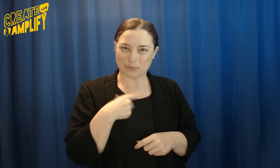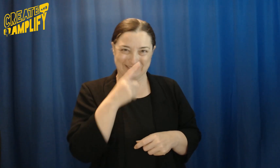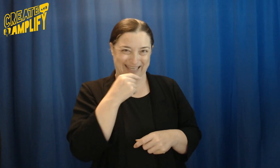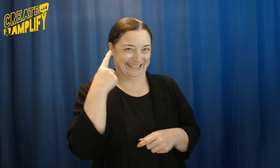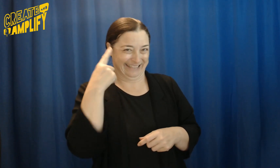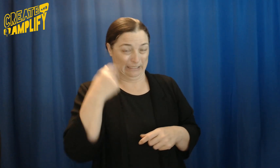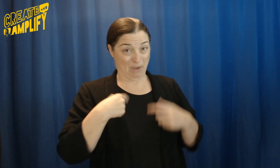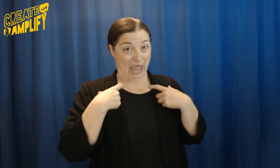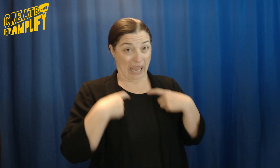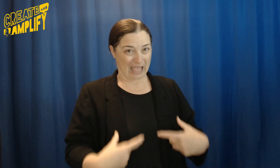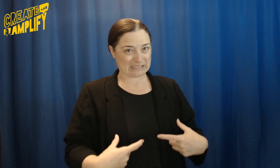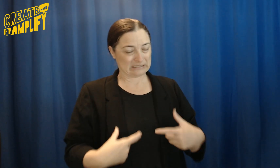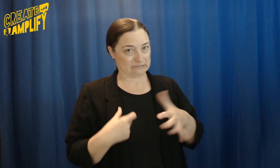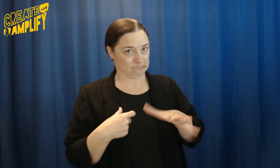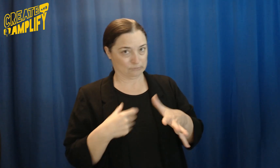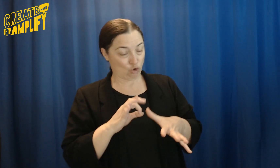pretty shonky. So